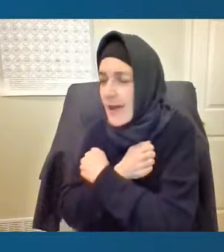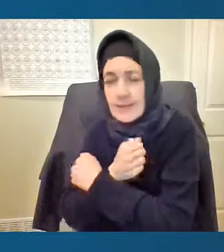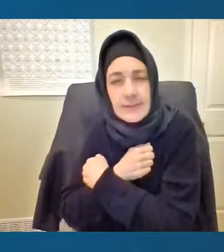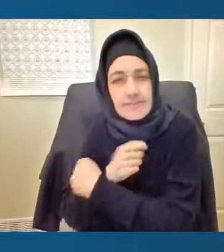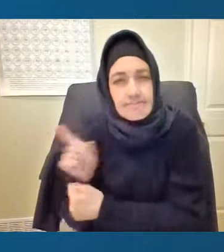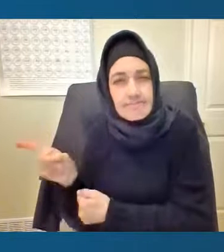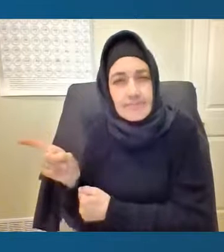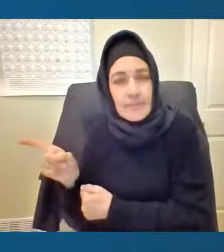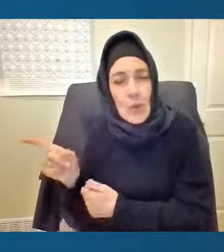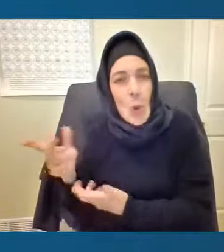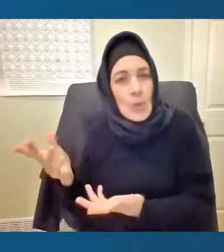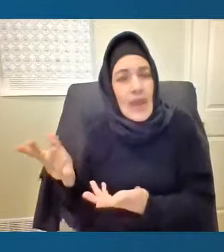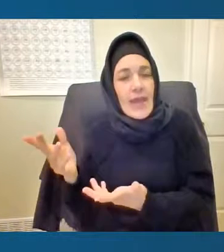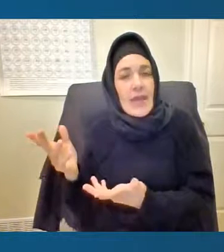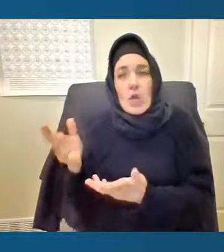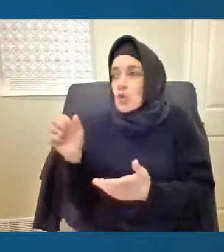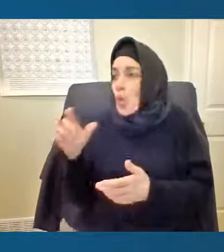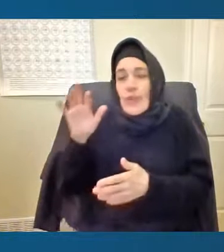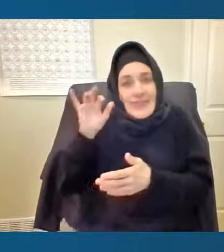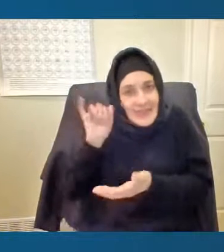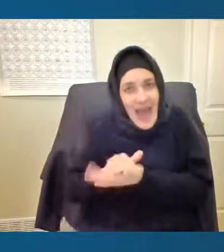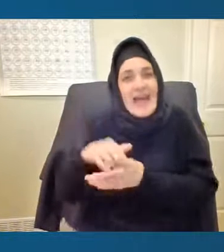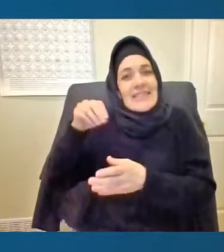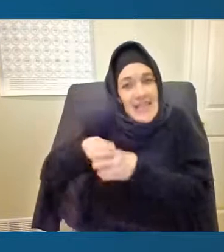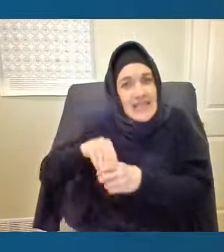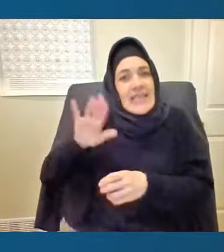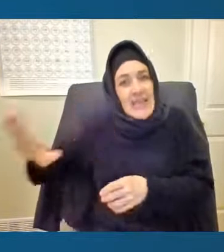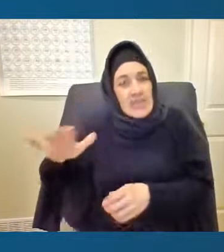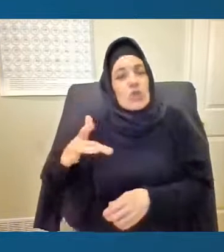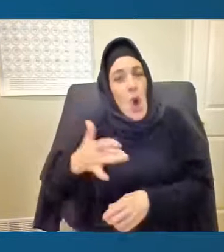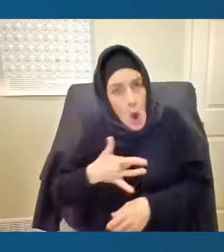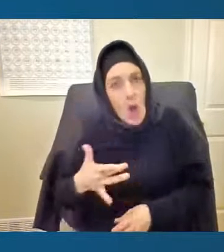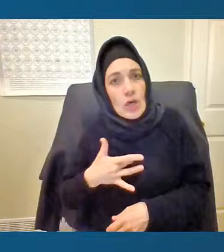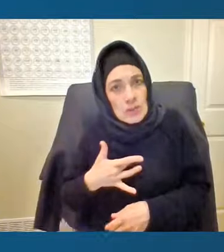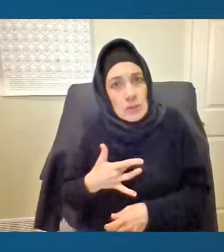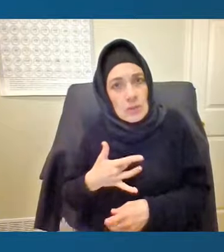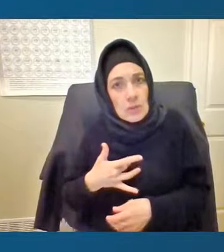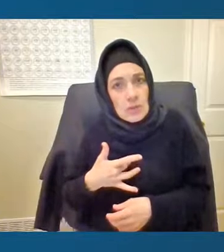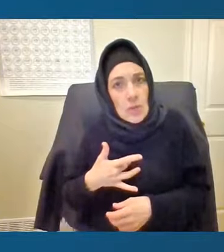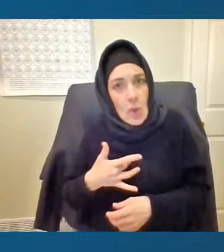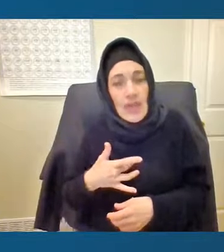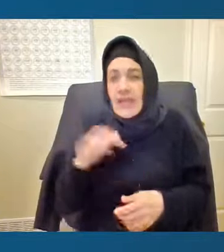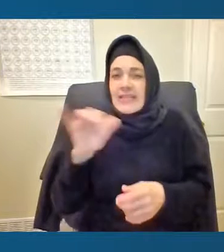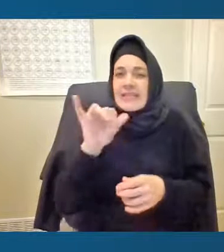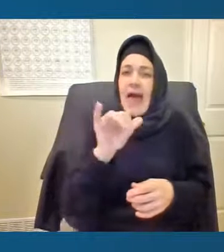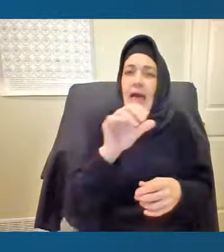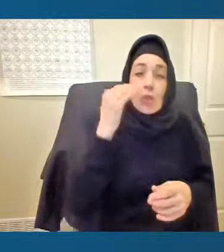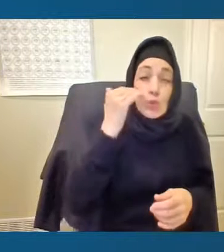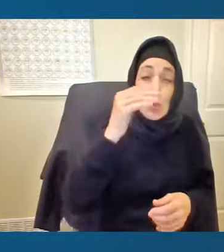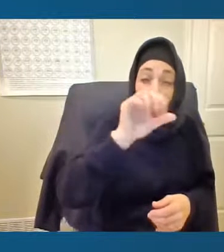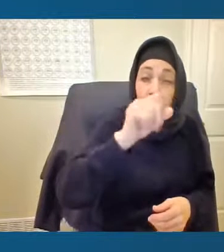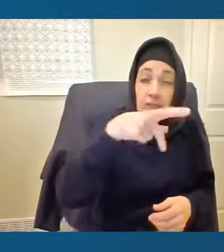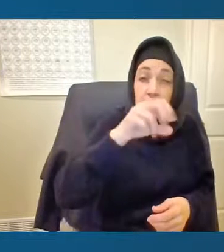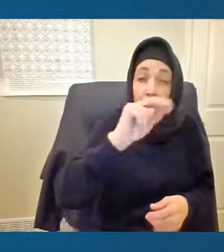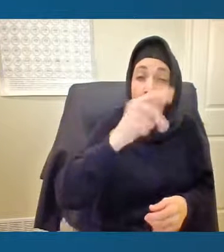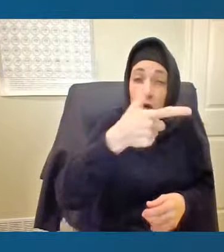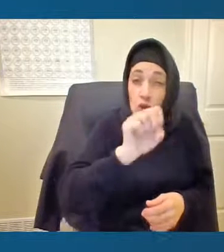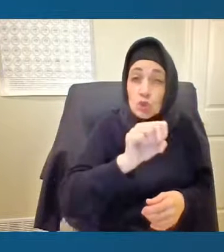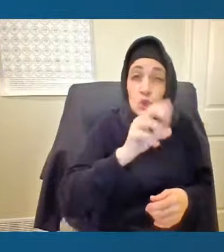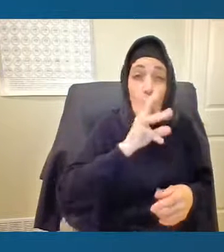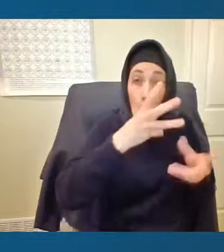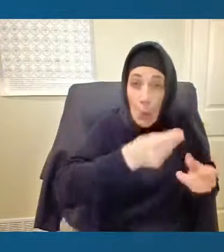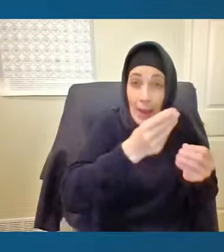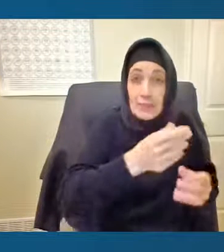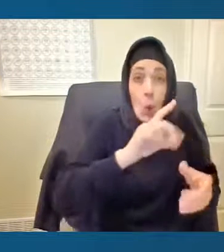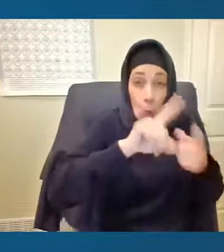It's what's in the heart that comes out. When you squeeze a sponge, whatever's inside is what comes out. And so what I'm trying to